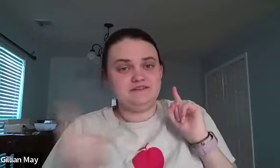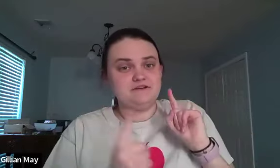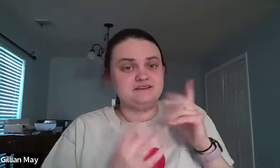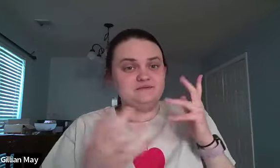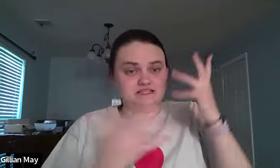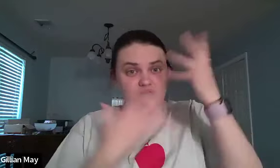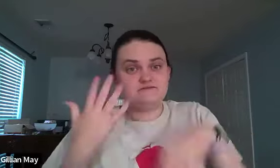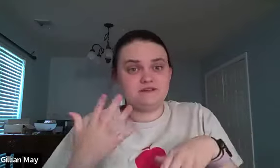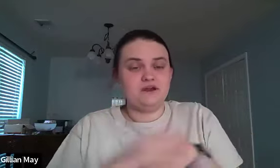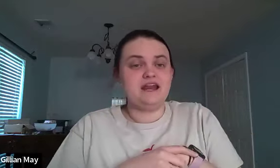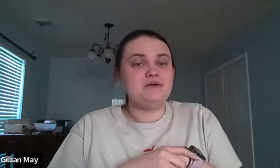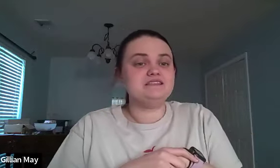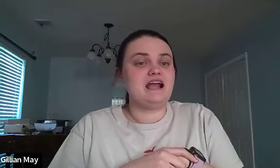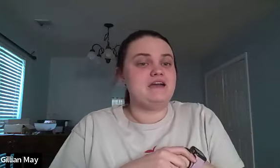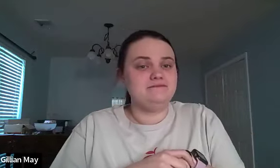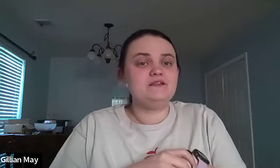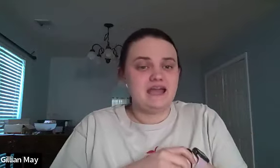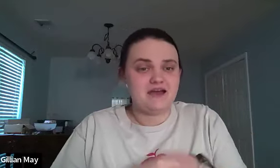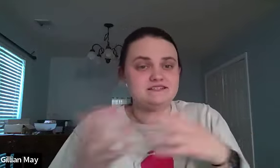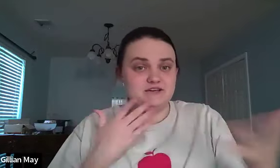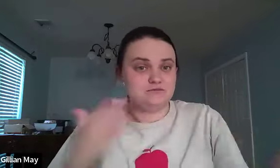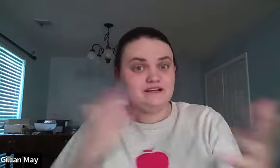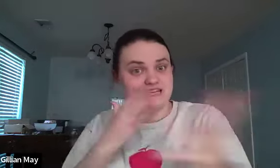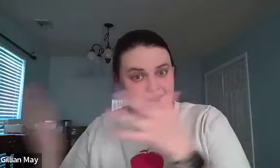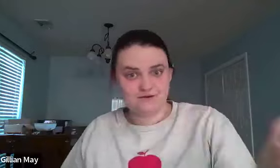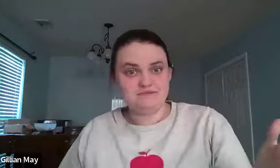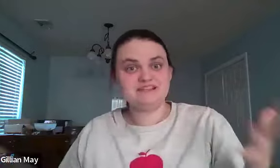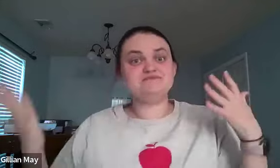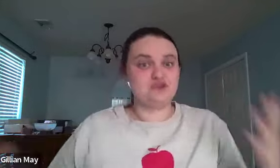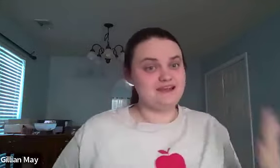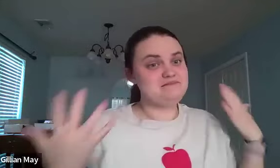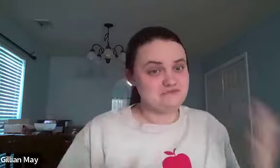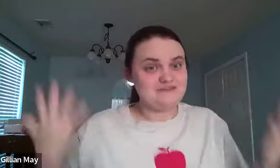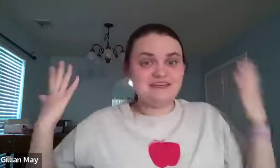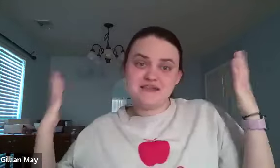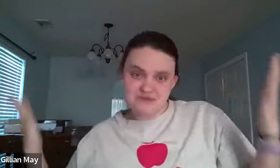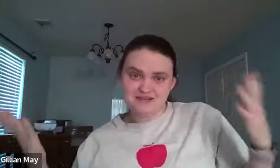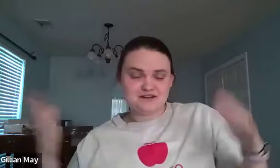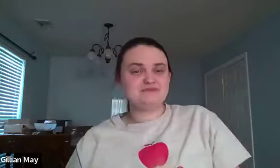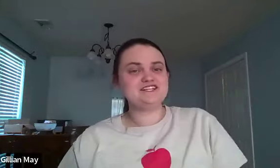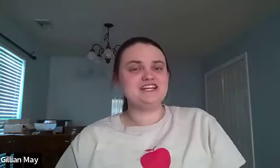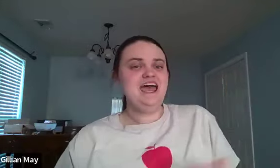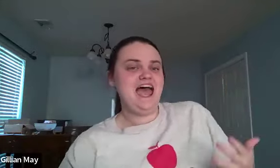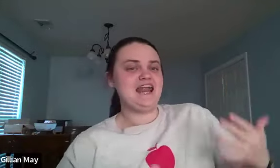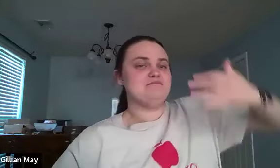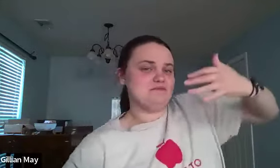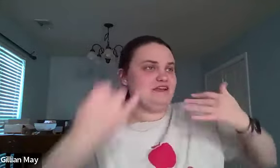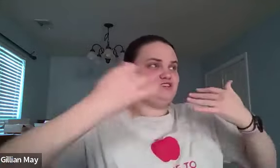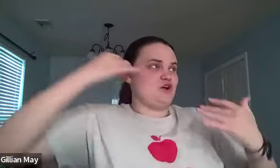front of I saw someone and I was like, I feel like I have to say good morning to everyone because I'm trying to be friendly and like make a good impression. And I remember like trying